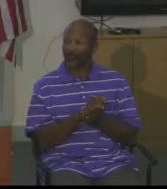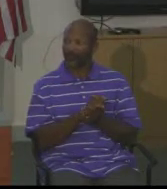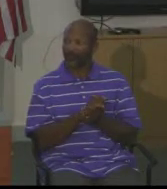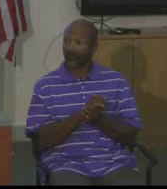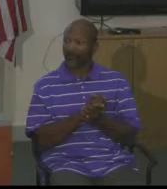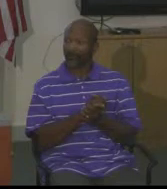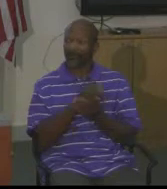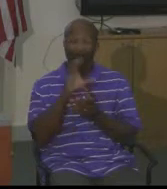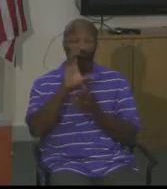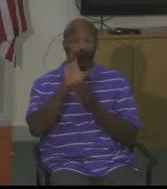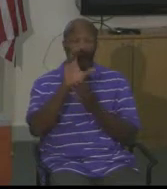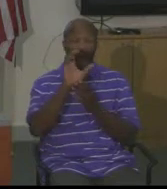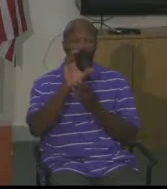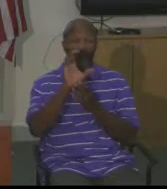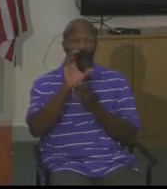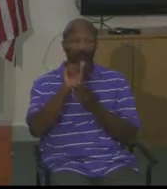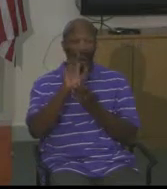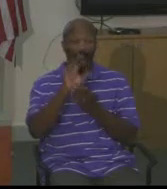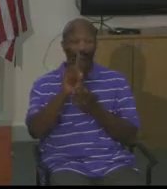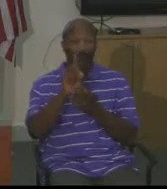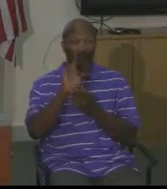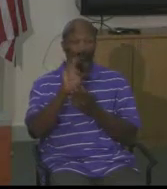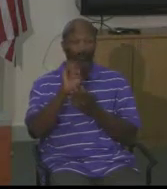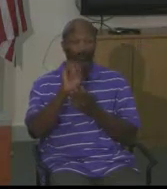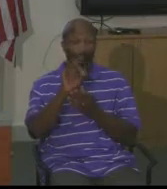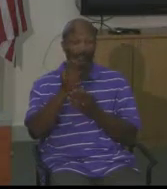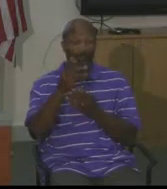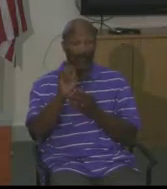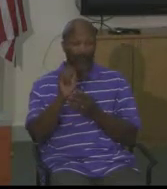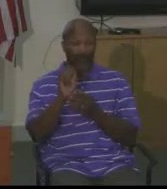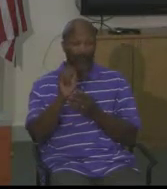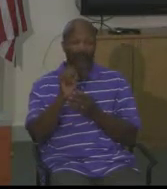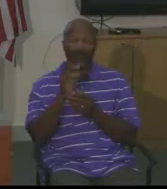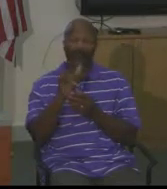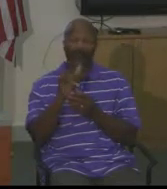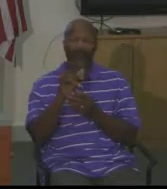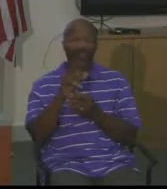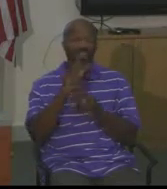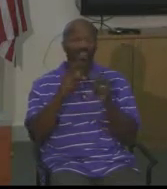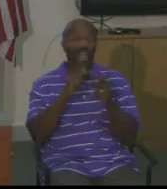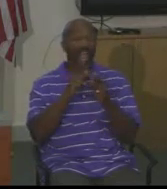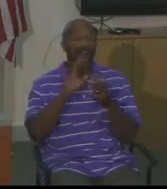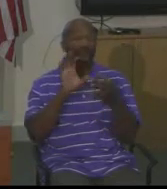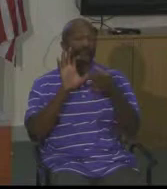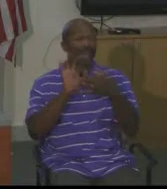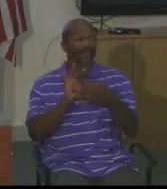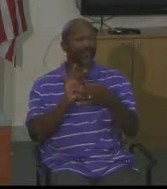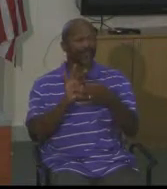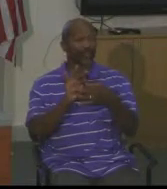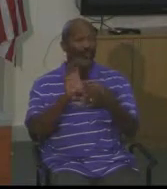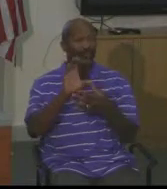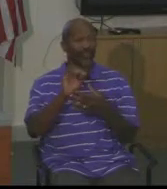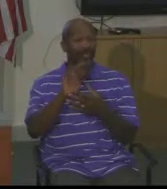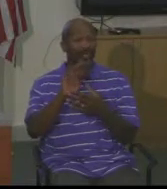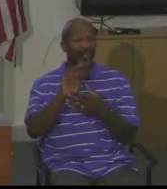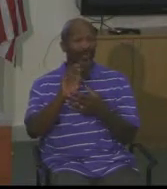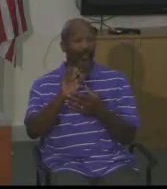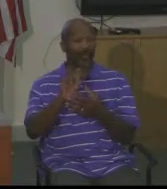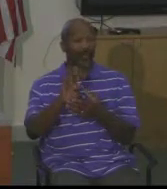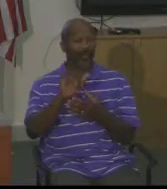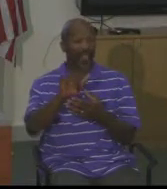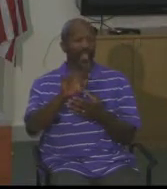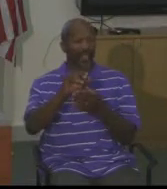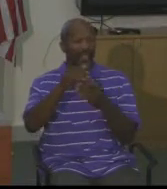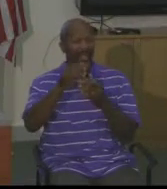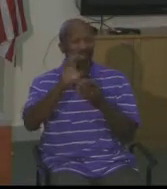next one is card edge. It usually means it's a type of connector. So what a card edge is